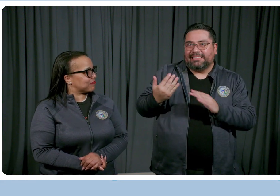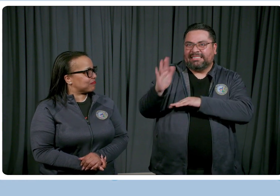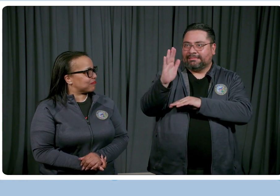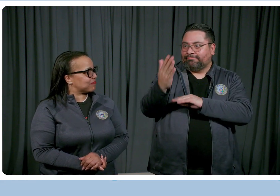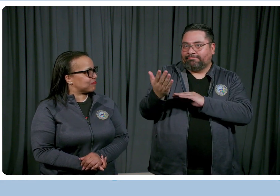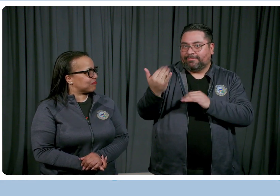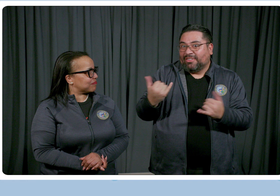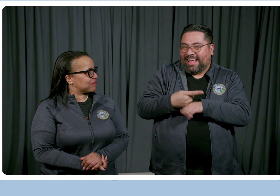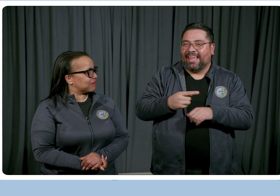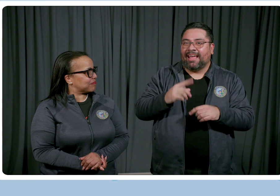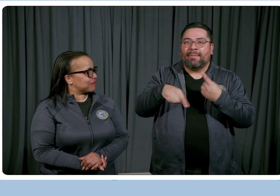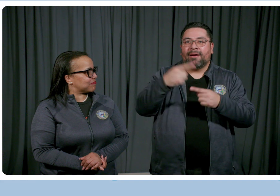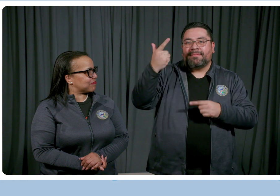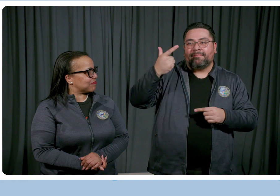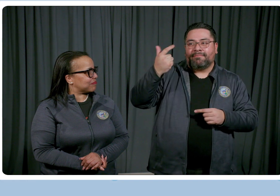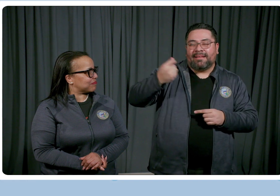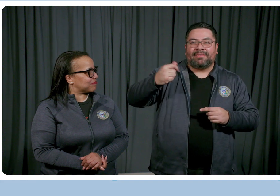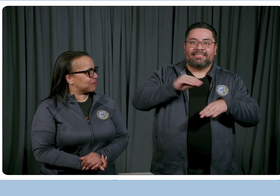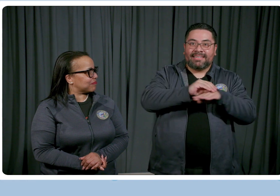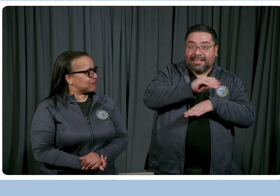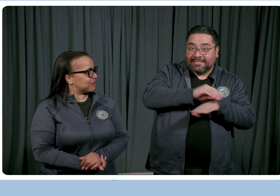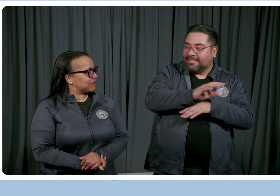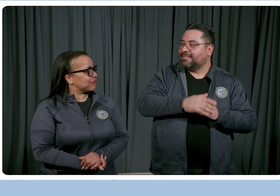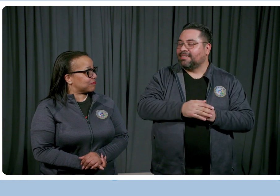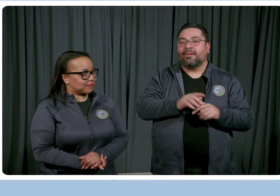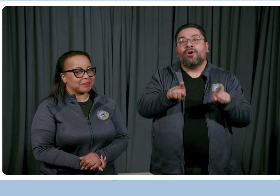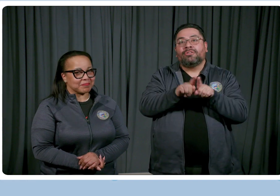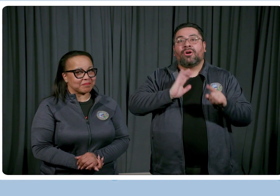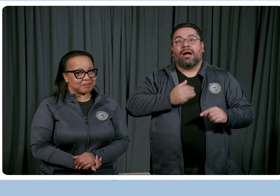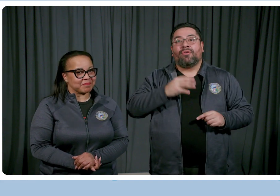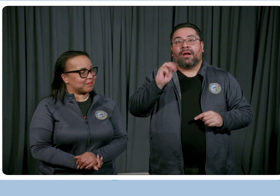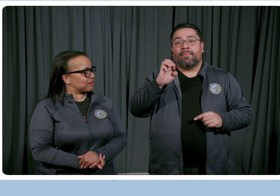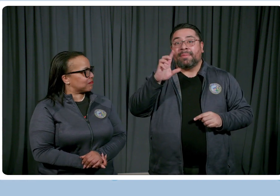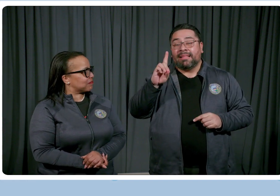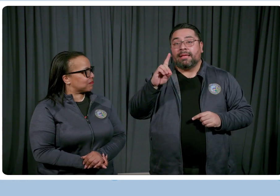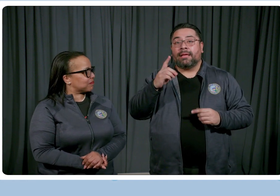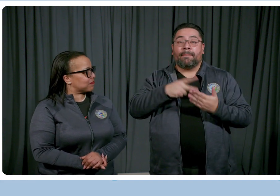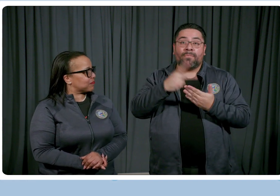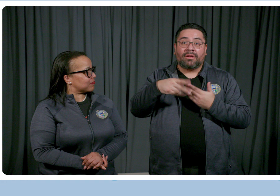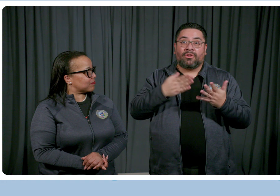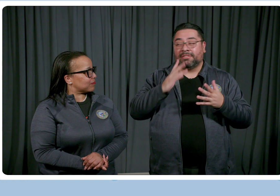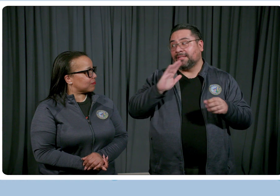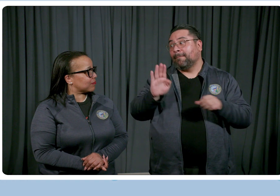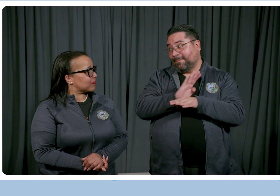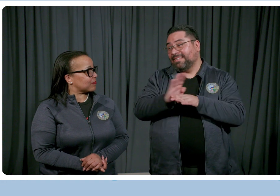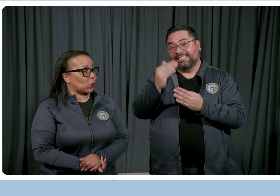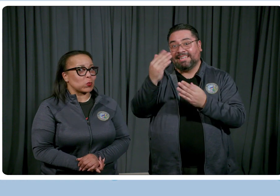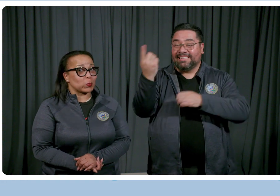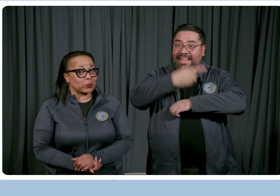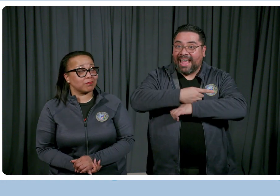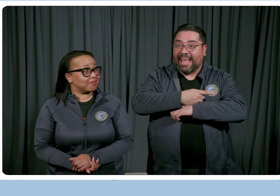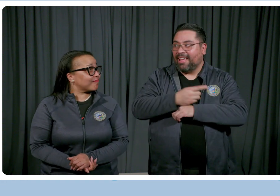earlier in this podcast, about benefits counseling, and then our MOPD programs and services. So it's a packed